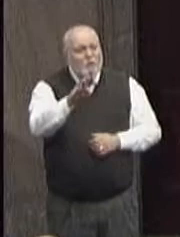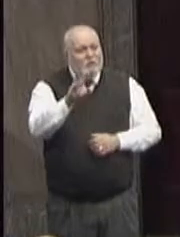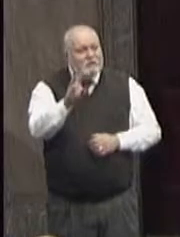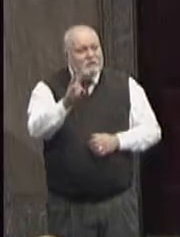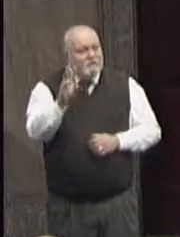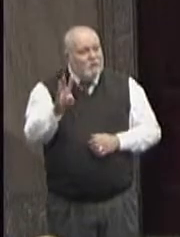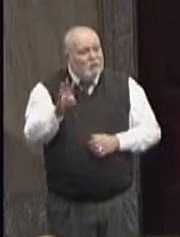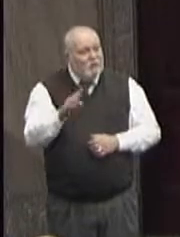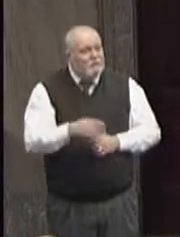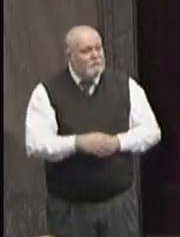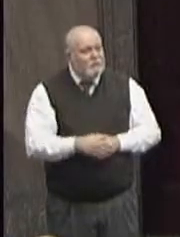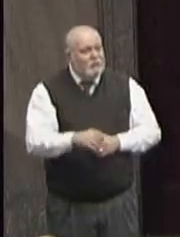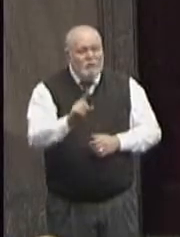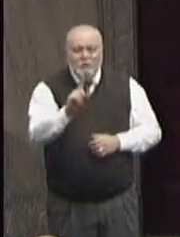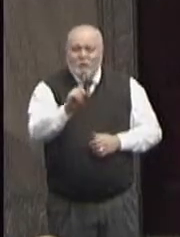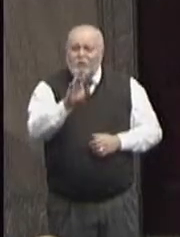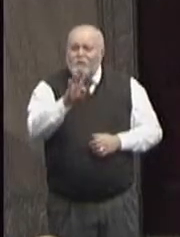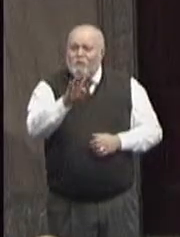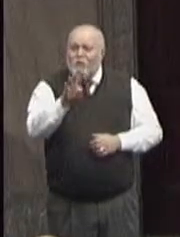14464,